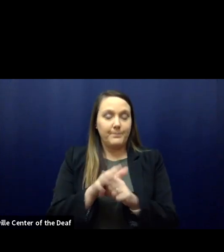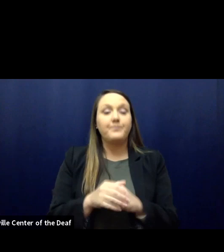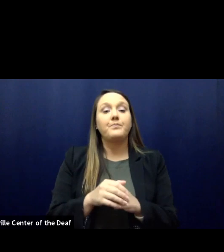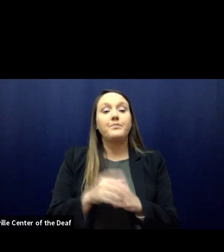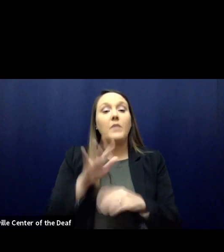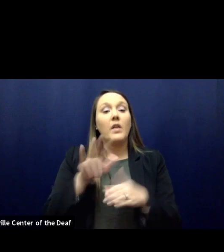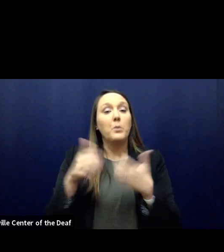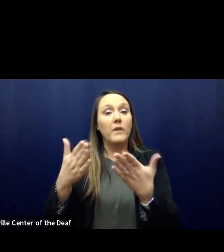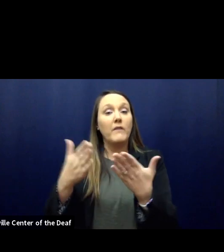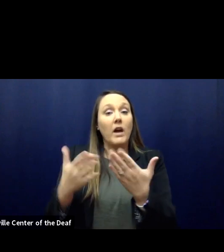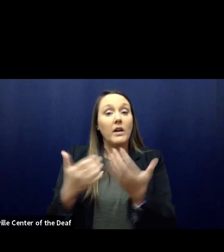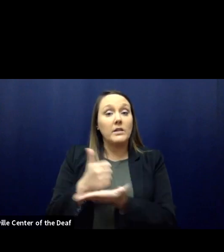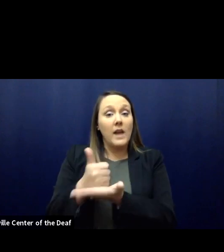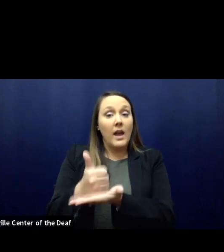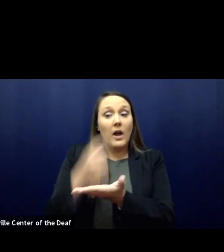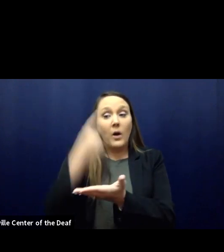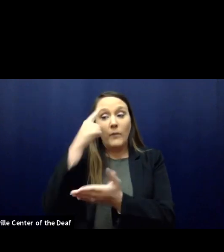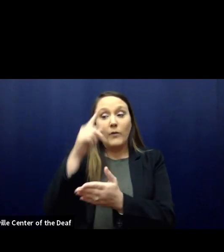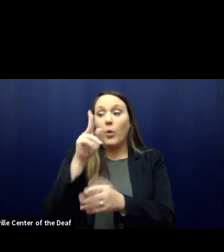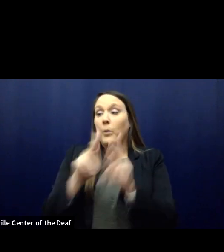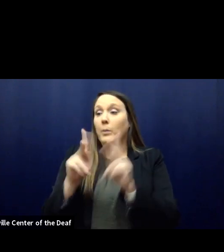who've lost a job,